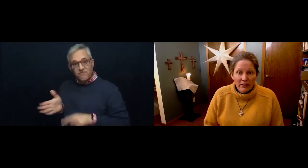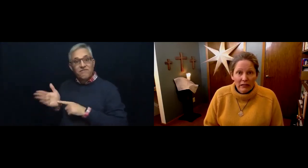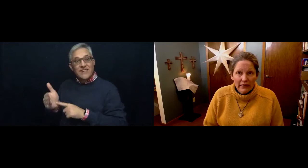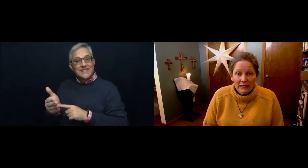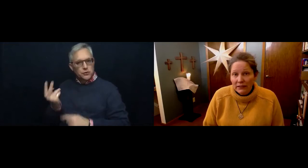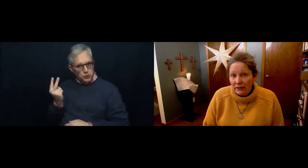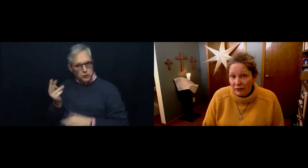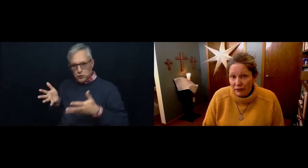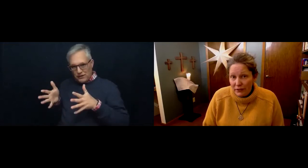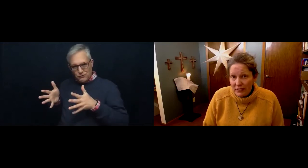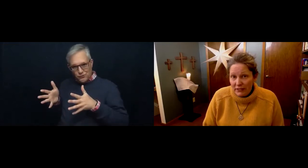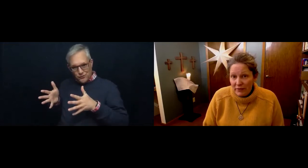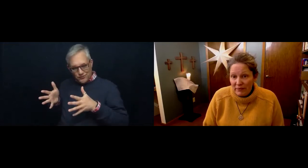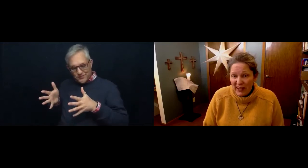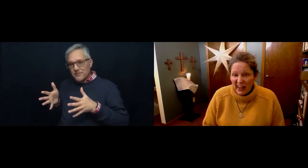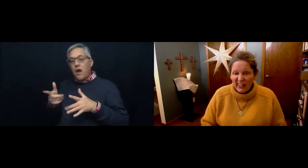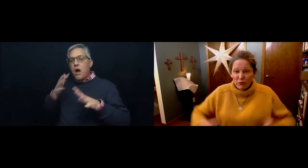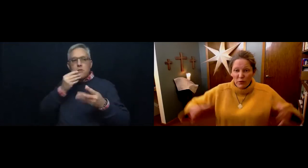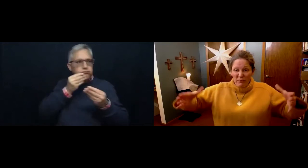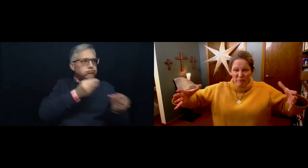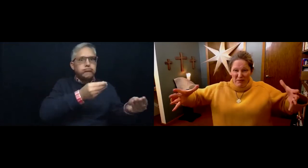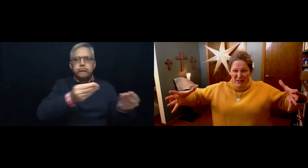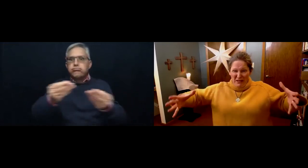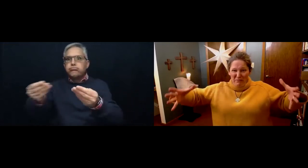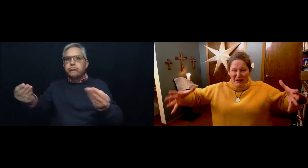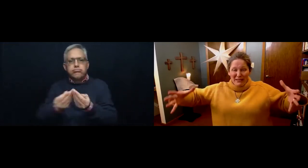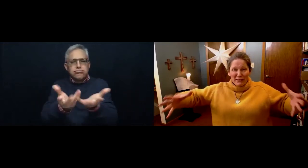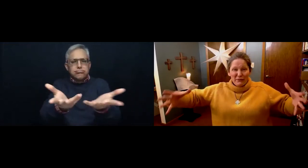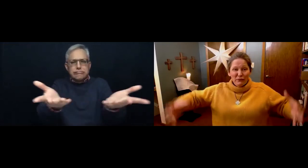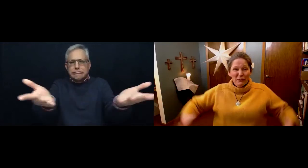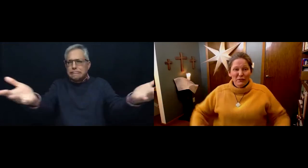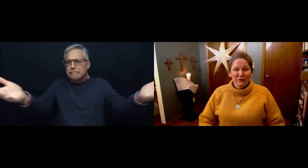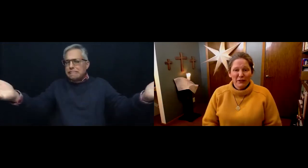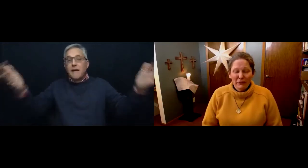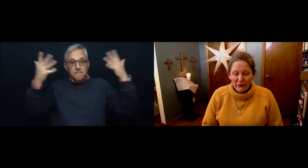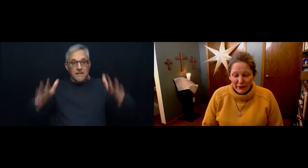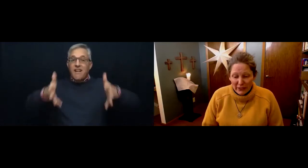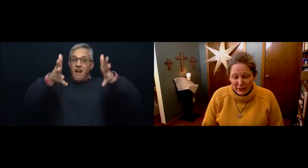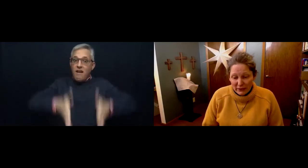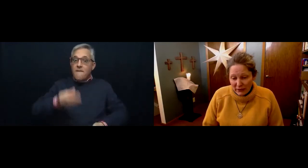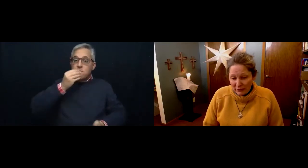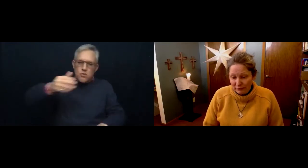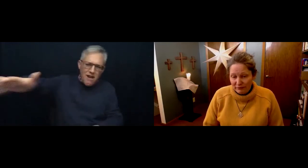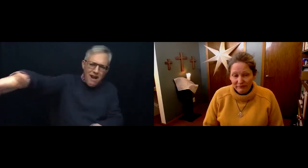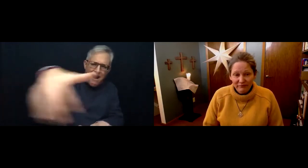And they collect the leftovers, and they have 12 big baskets full of leftovers.